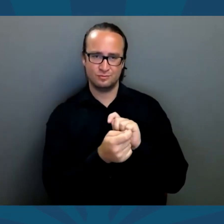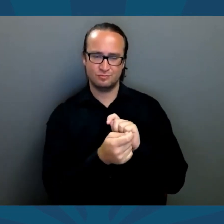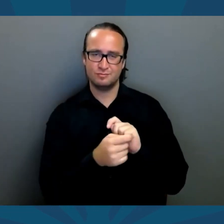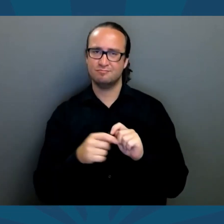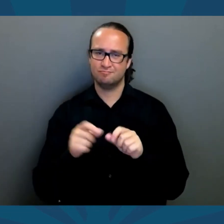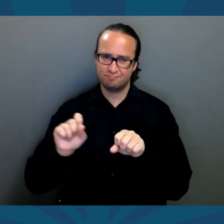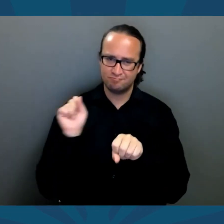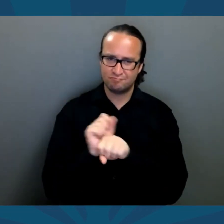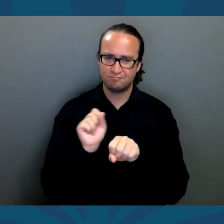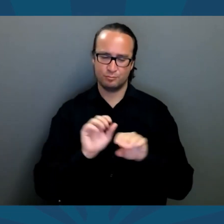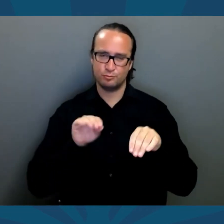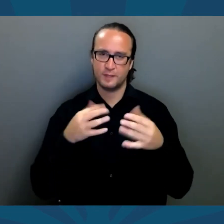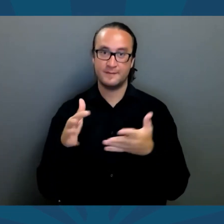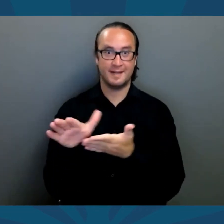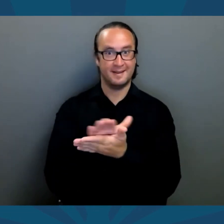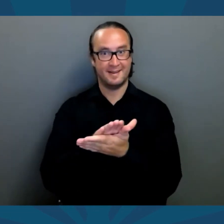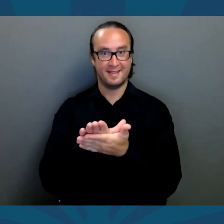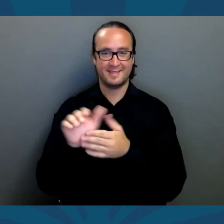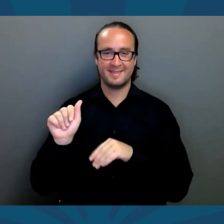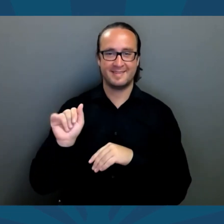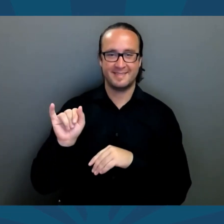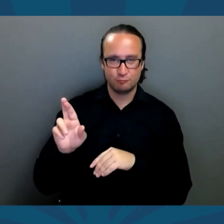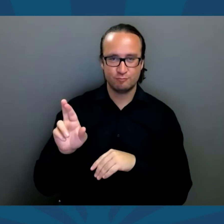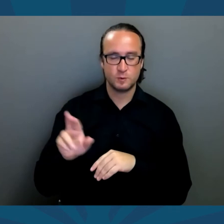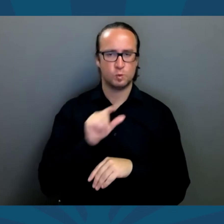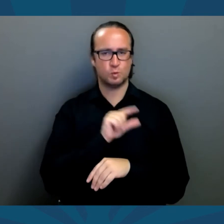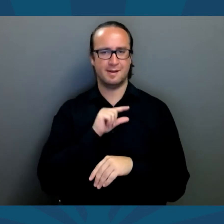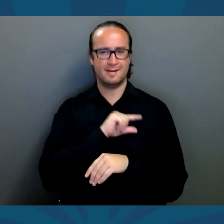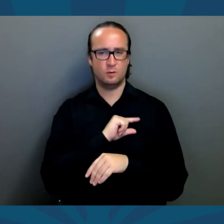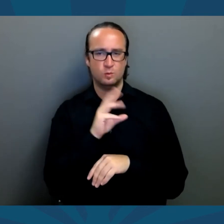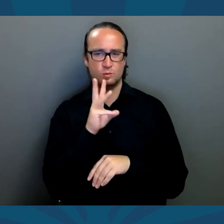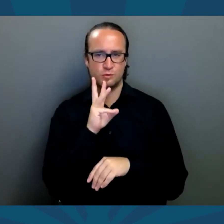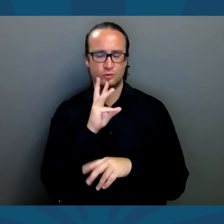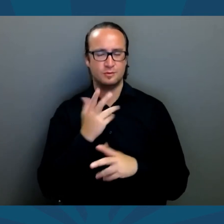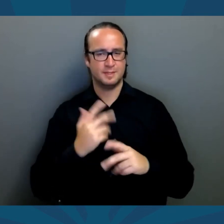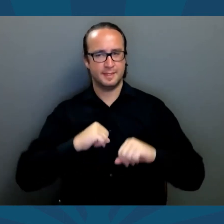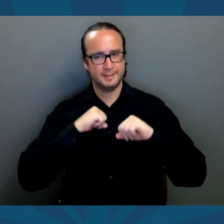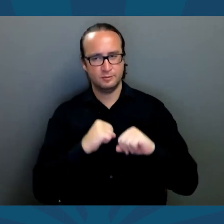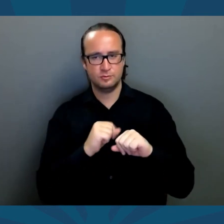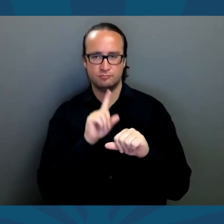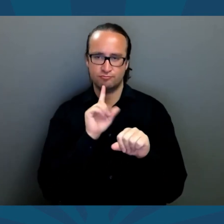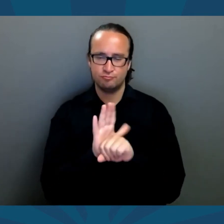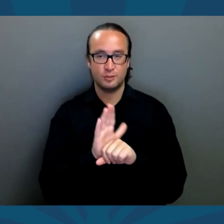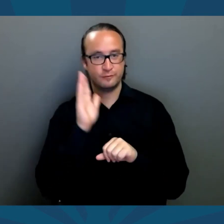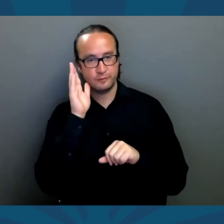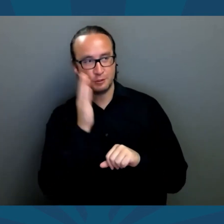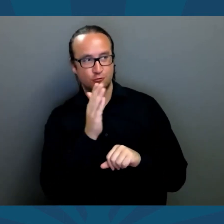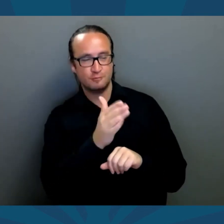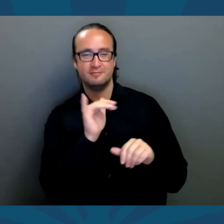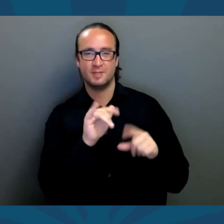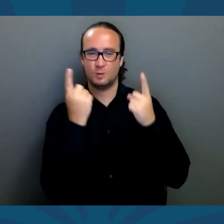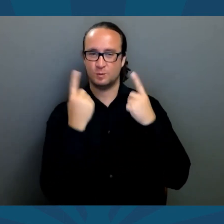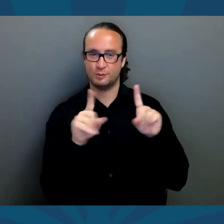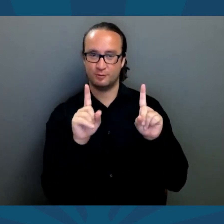the threat of climate change and work to provide clean air and quality water in order